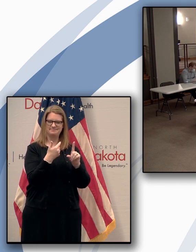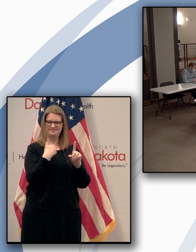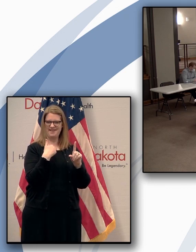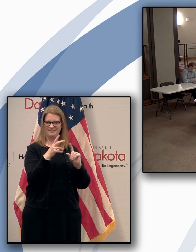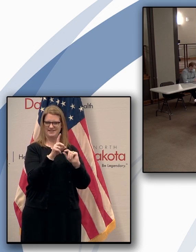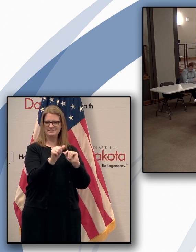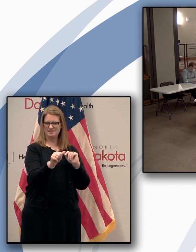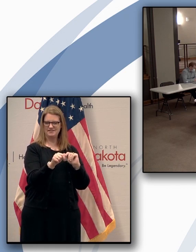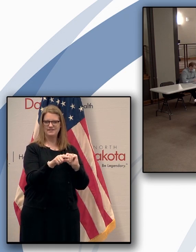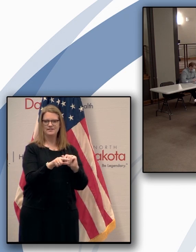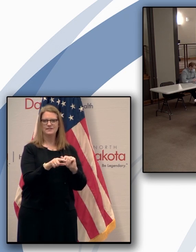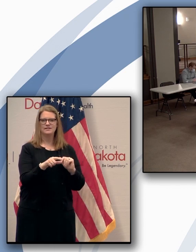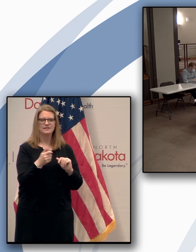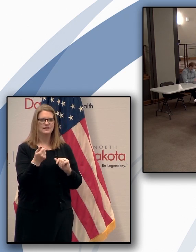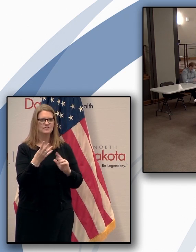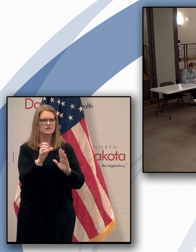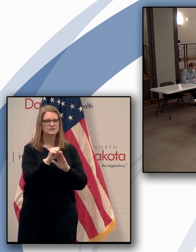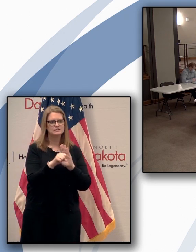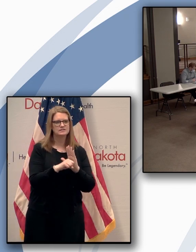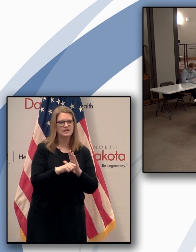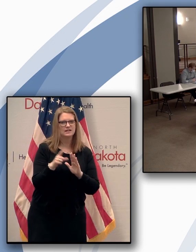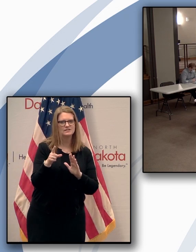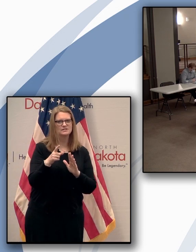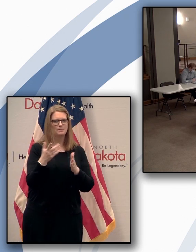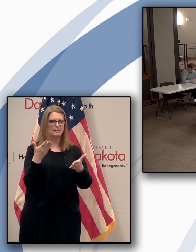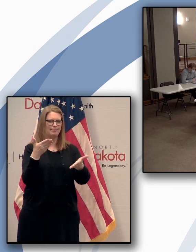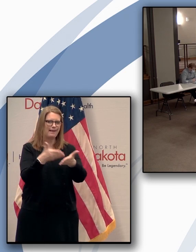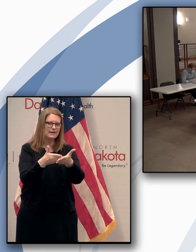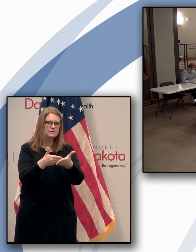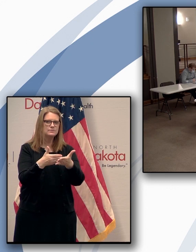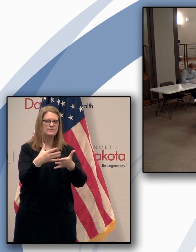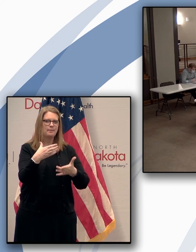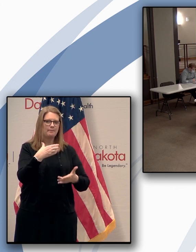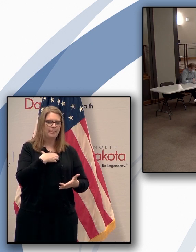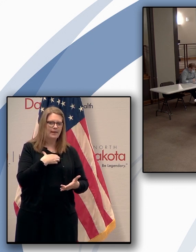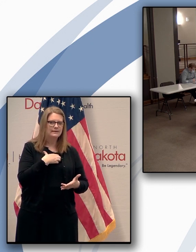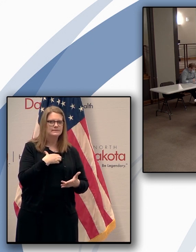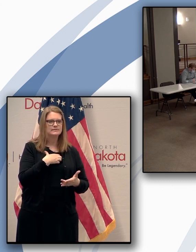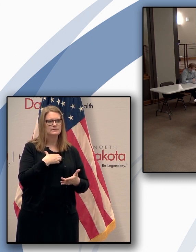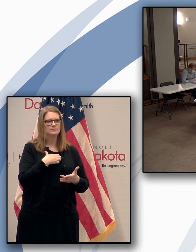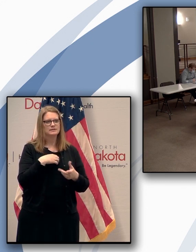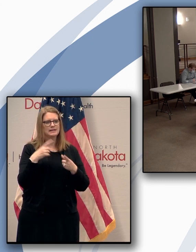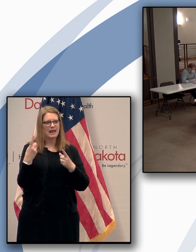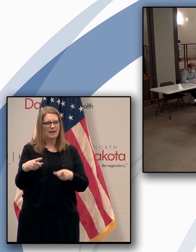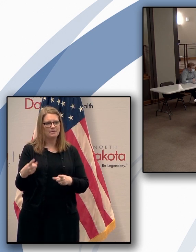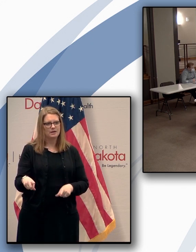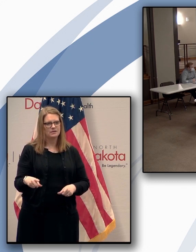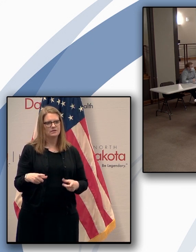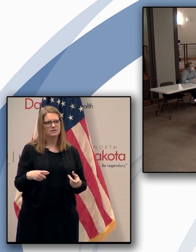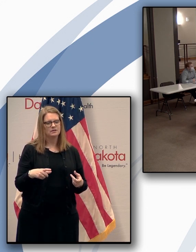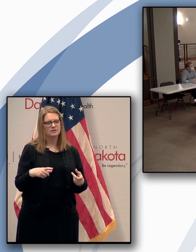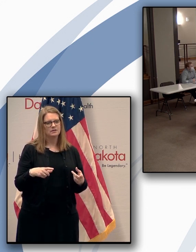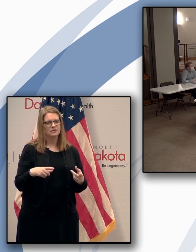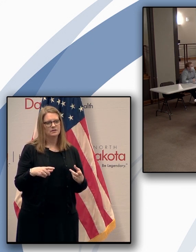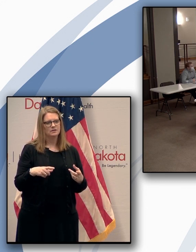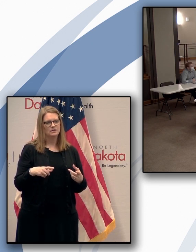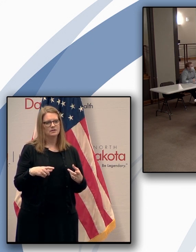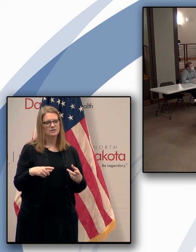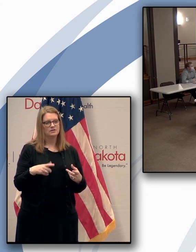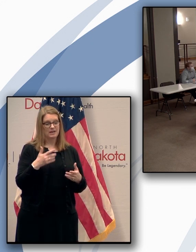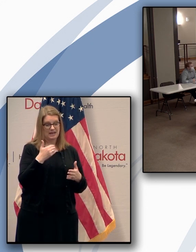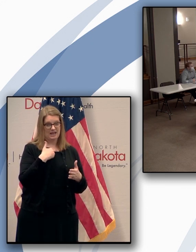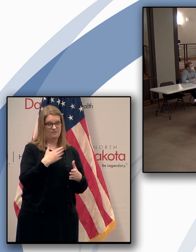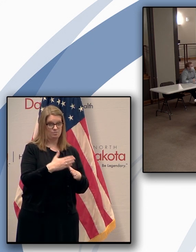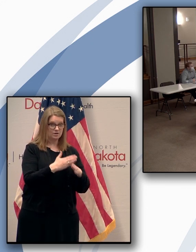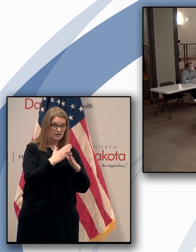In apparently a couple of states, there have been lawsuits or complaints filed about how they're treated. Do you think that you have enough safeguards to make